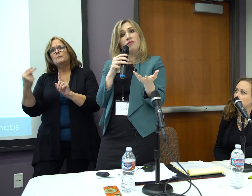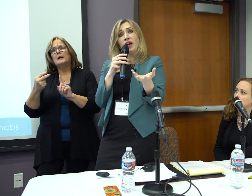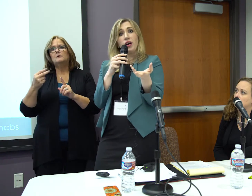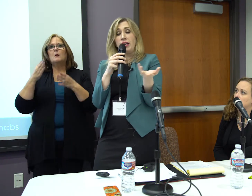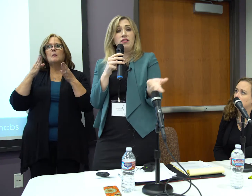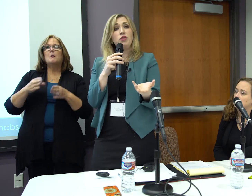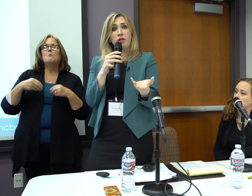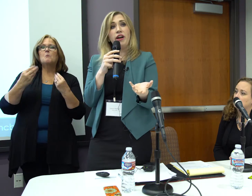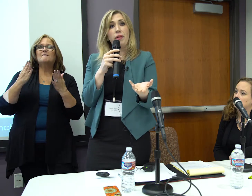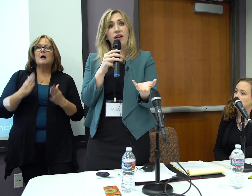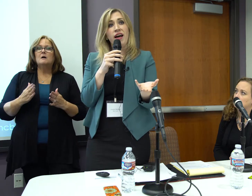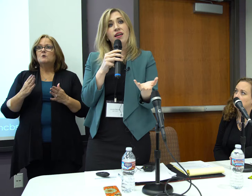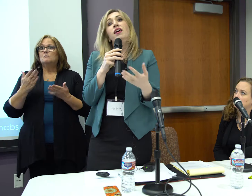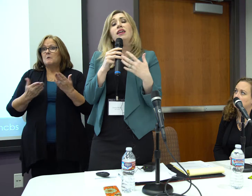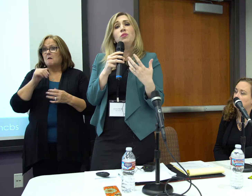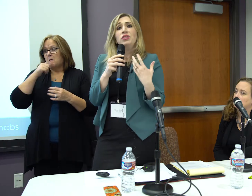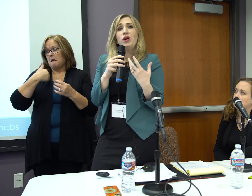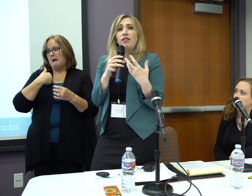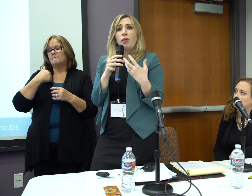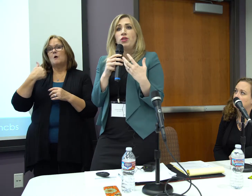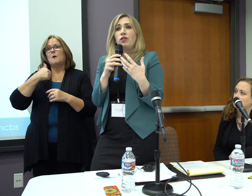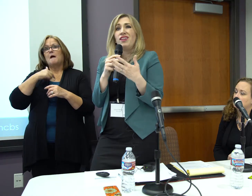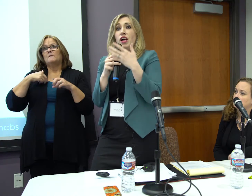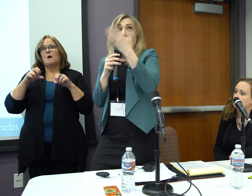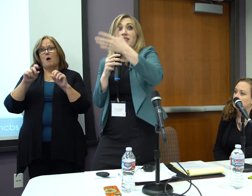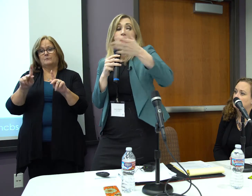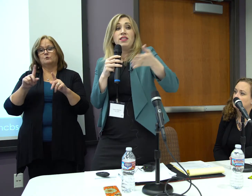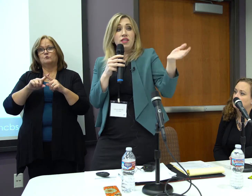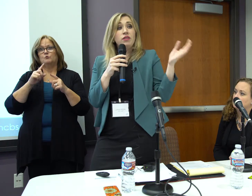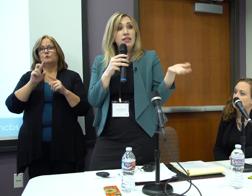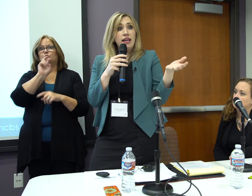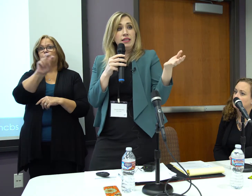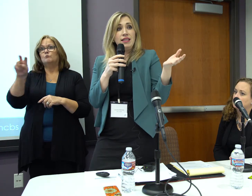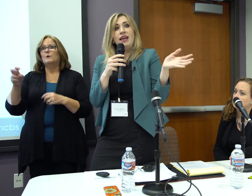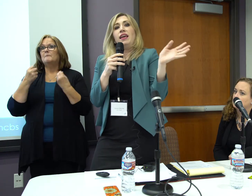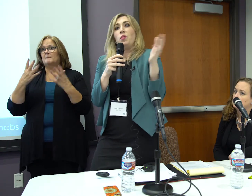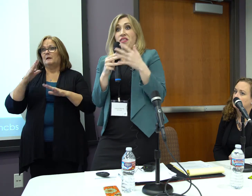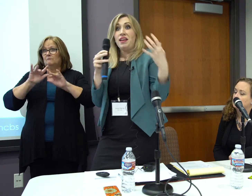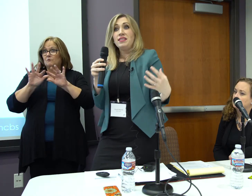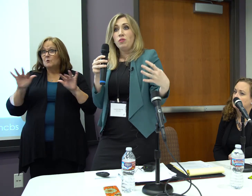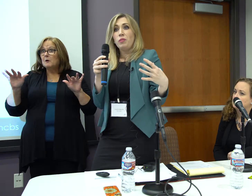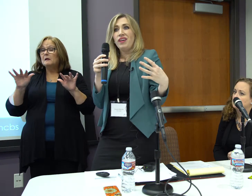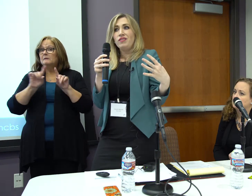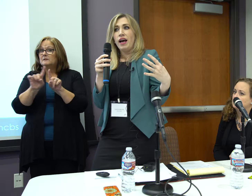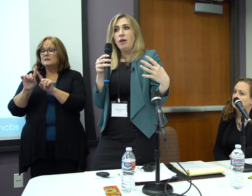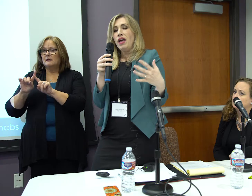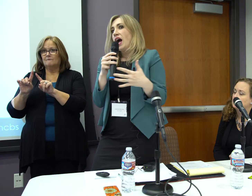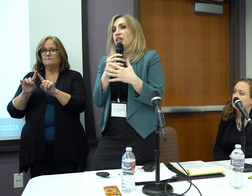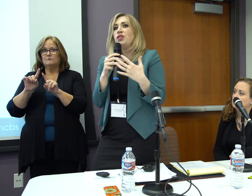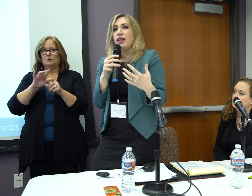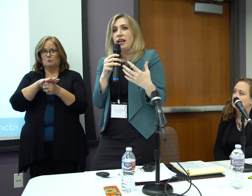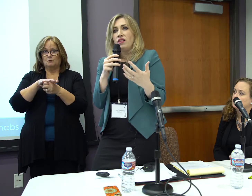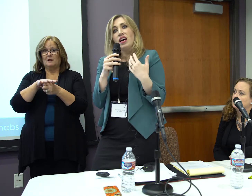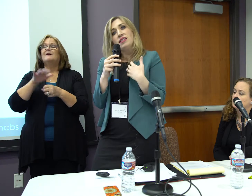think an individual provider might not, is that we do have the opportunity to visit lots of different settings within a similar period of time.